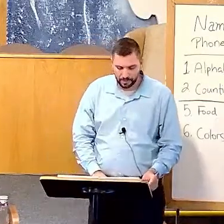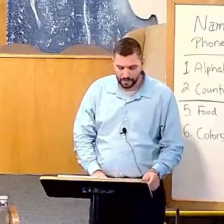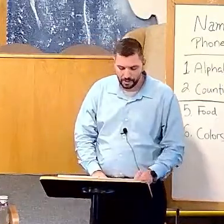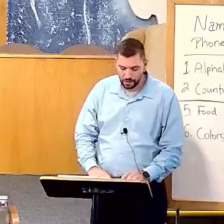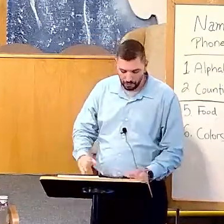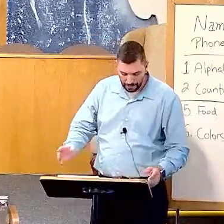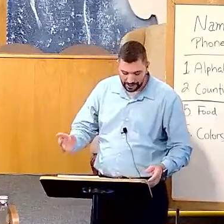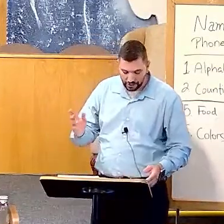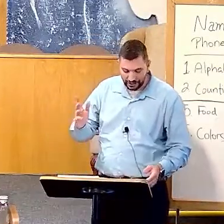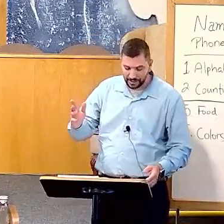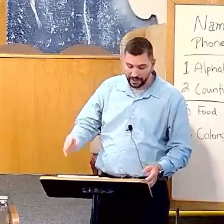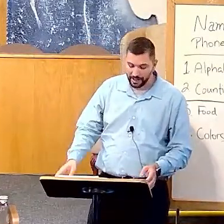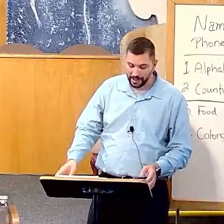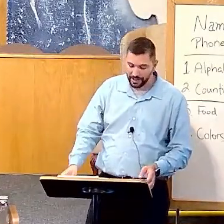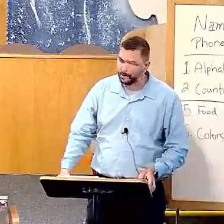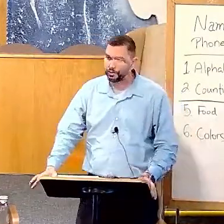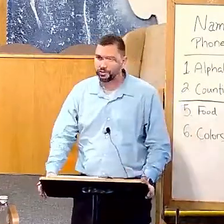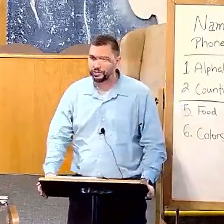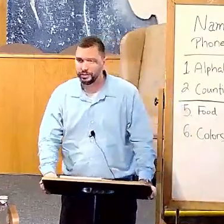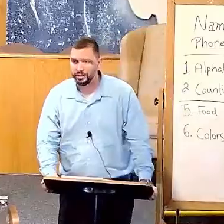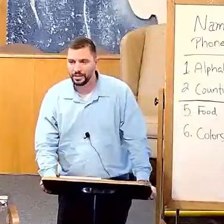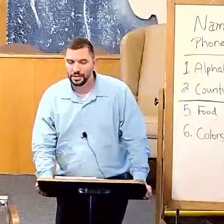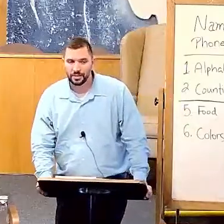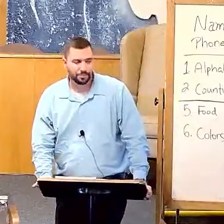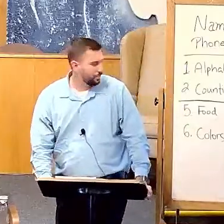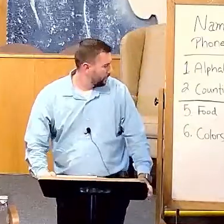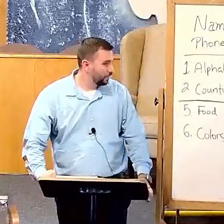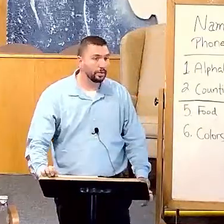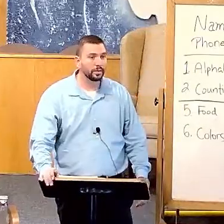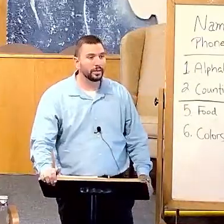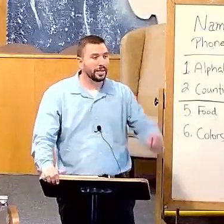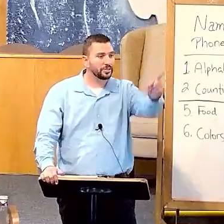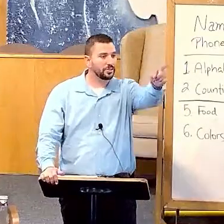So page 16 in your books. Yes.